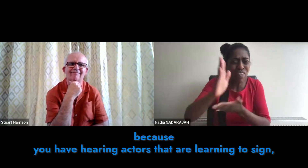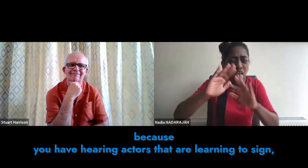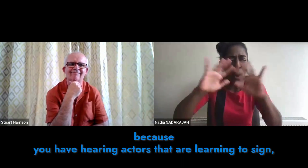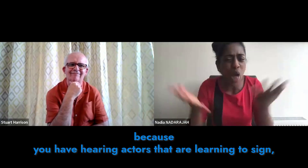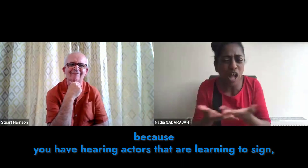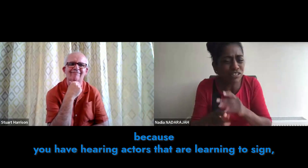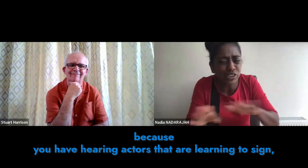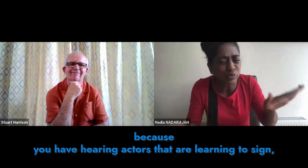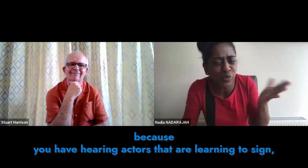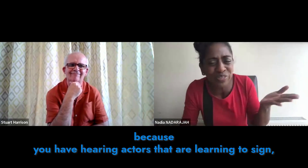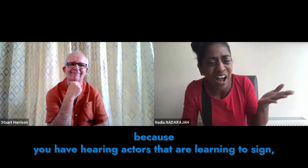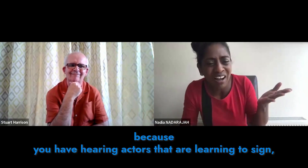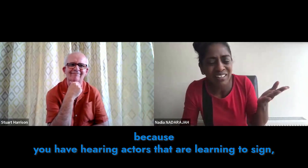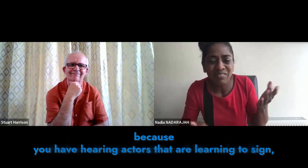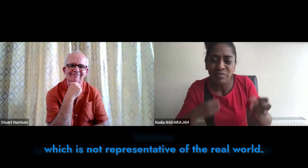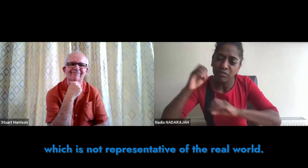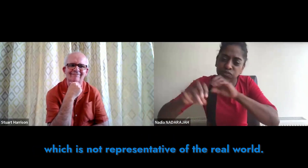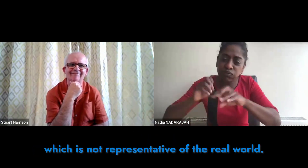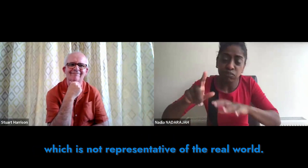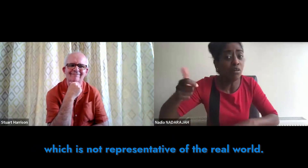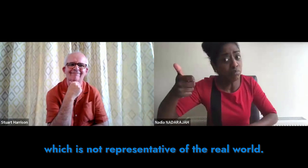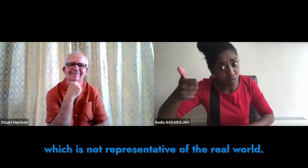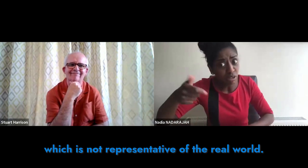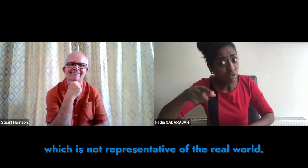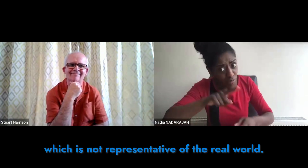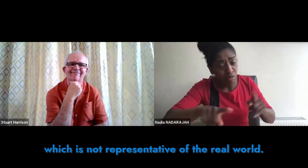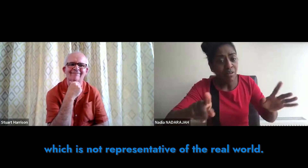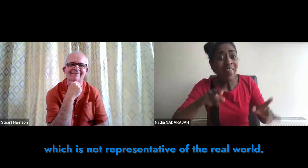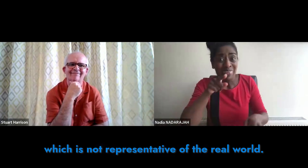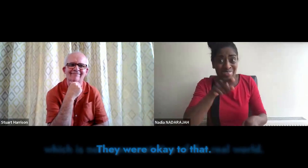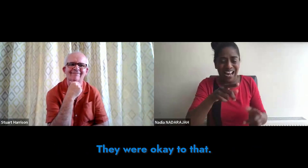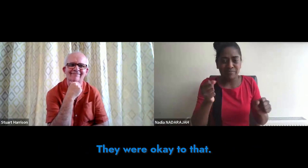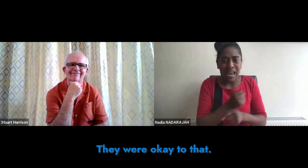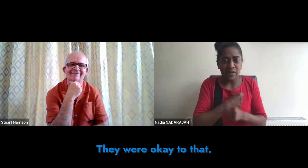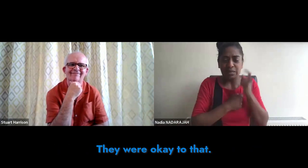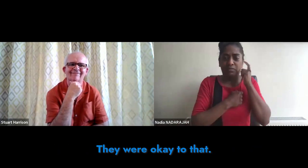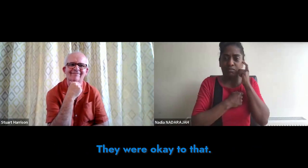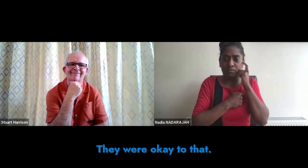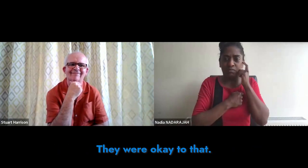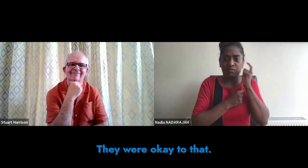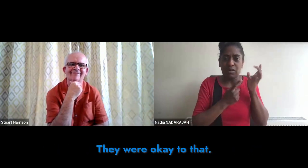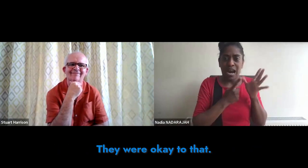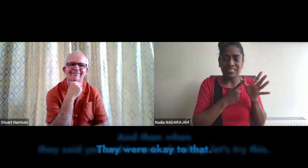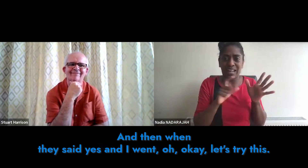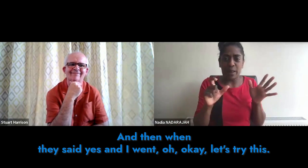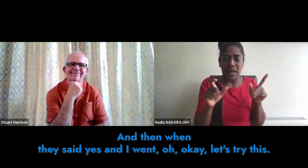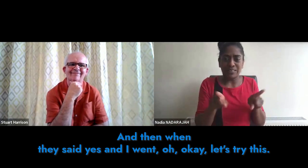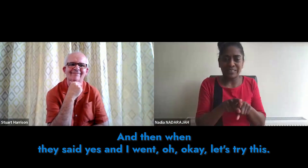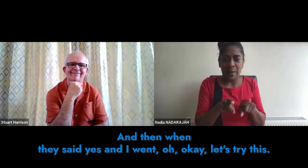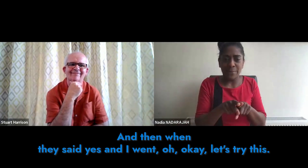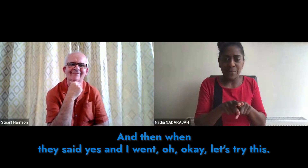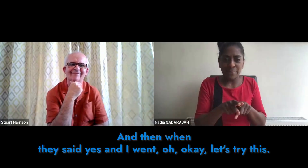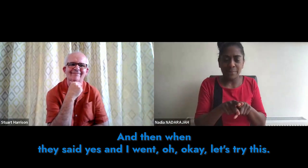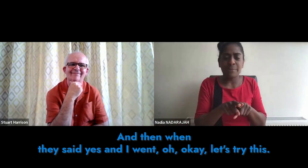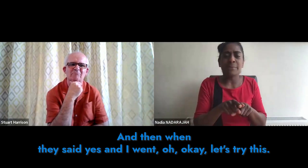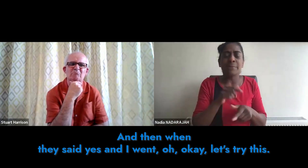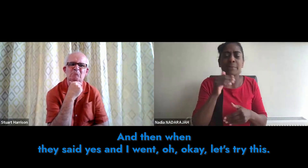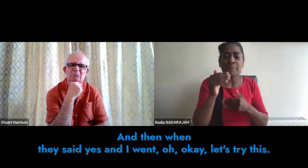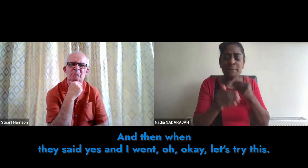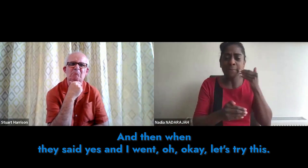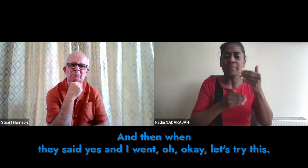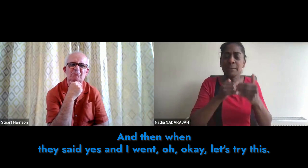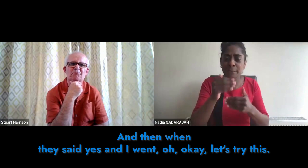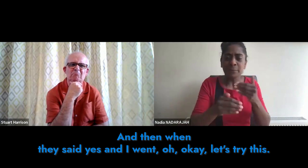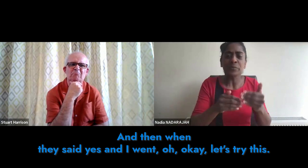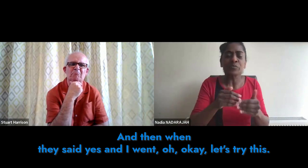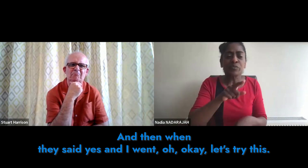have hearing actors that are learning to sound, which is not representative of the real world. They were okay to that. And then when they said yes,